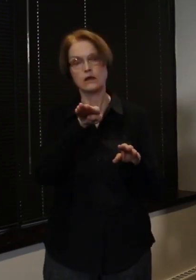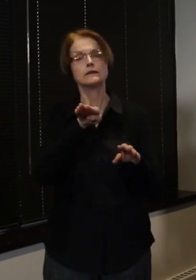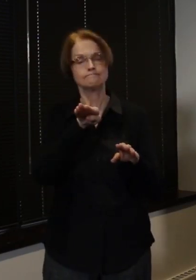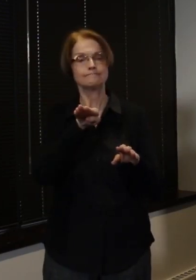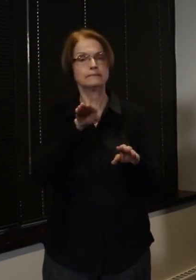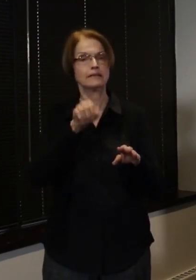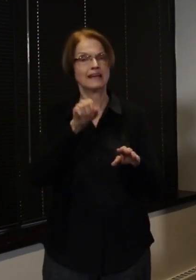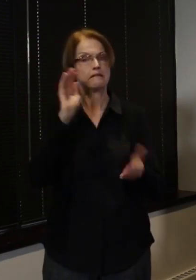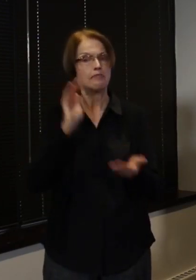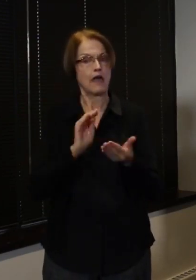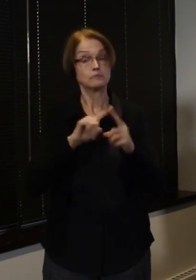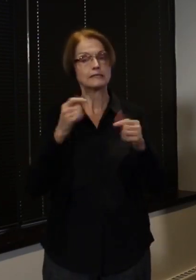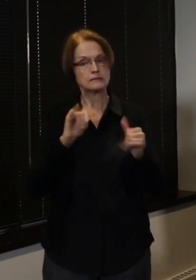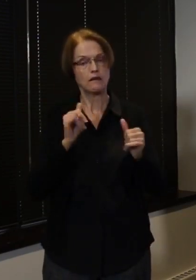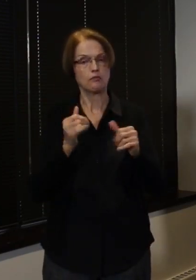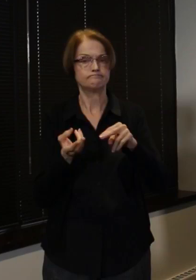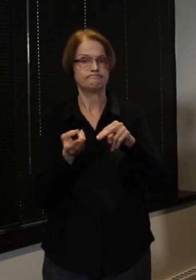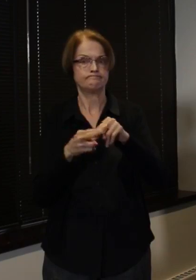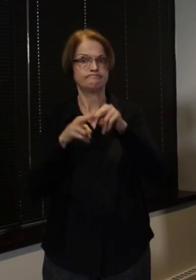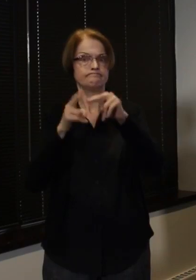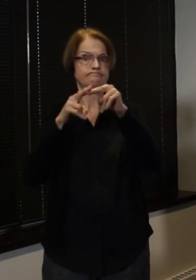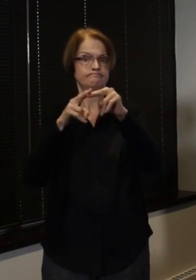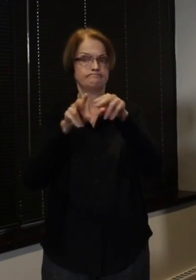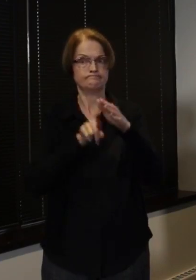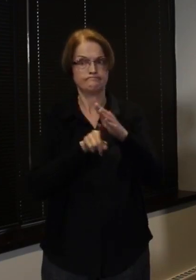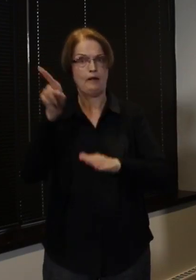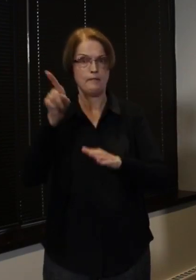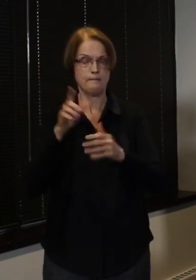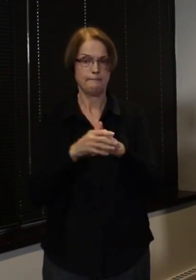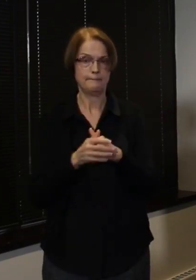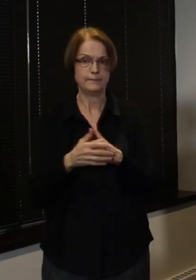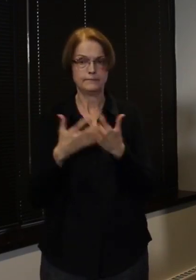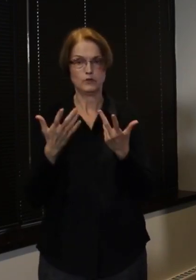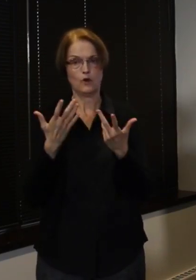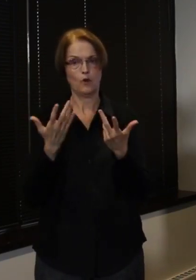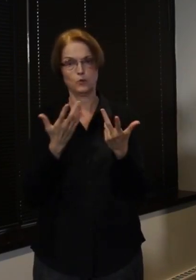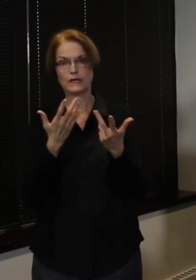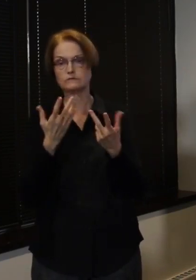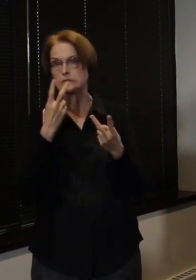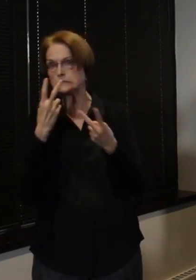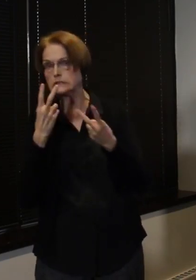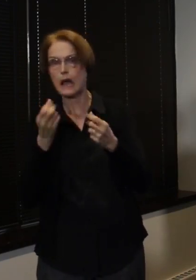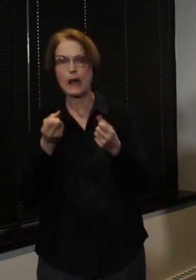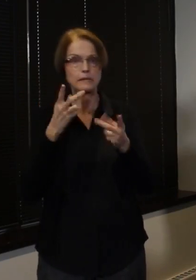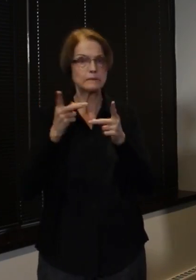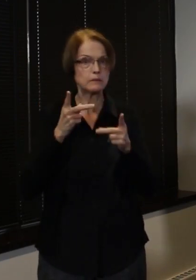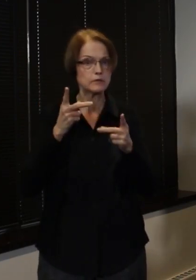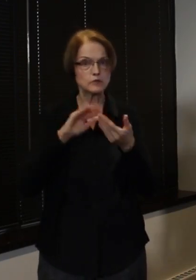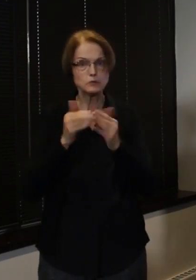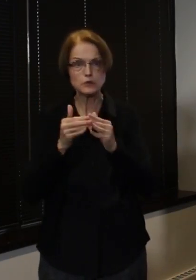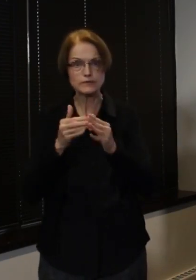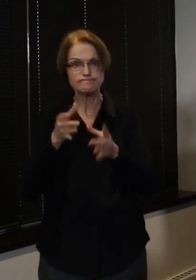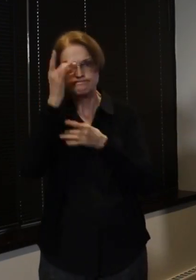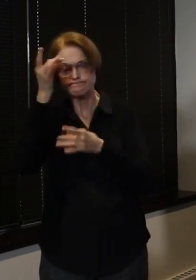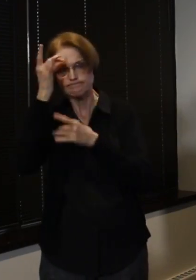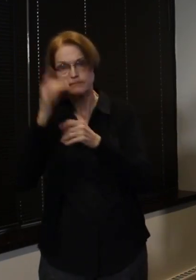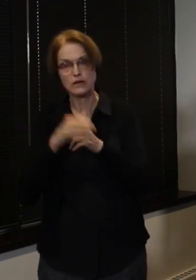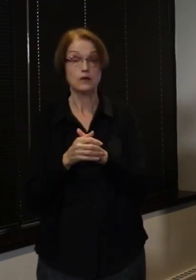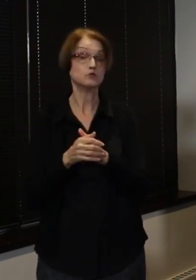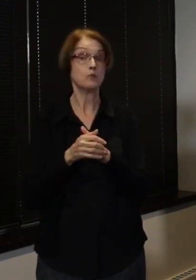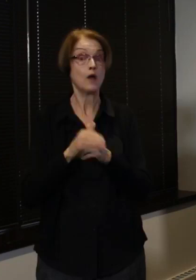trend. And that is dependent upon how much transmission is occurring in the community. So although it's better